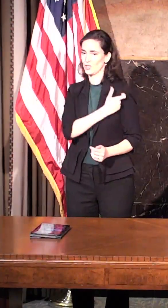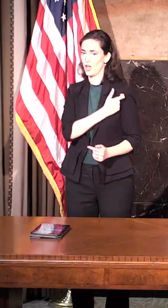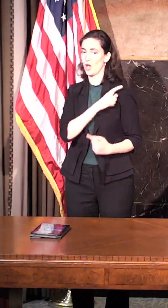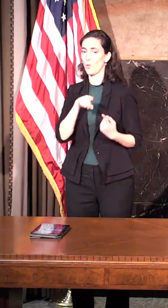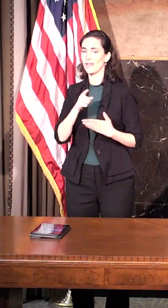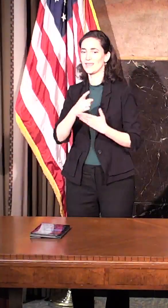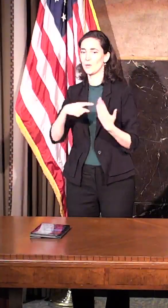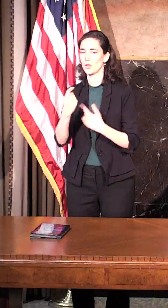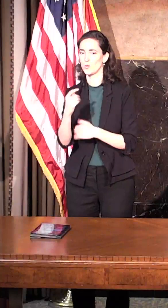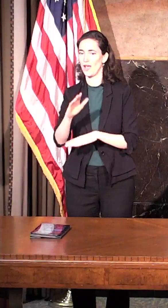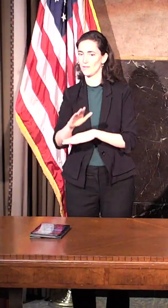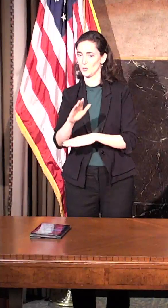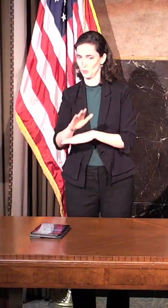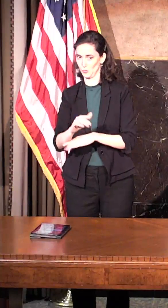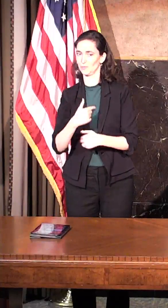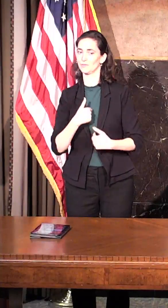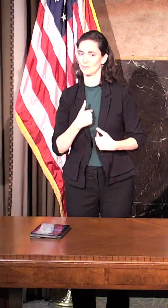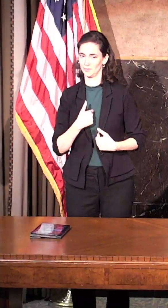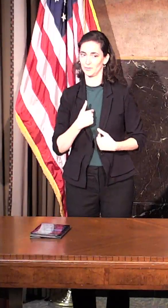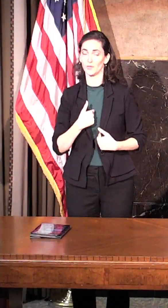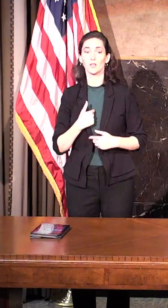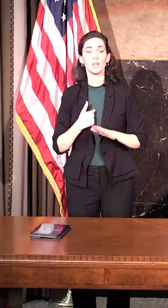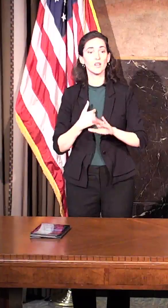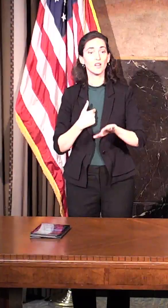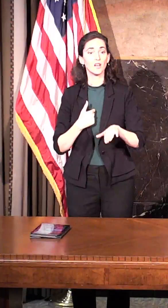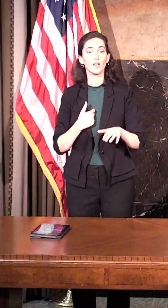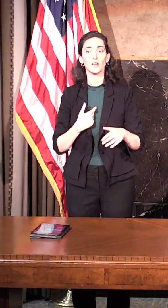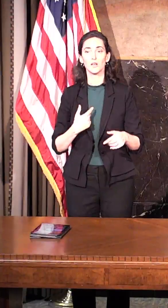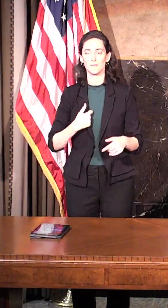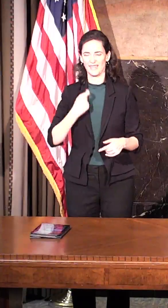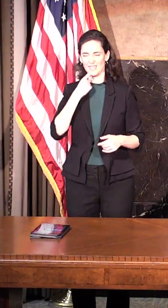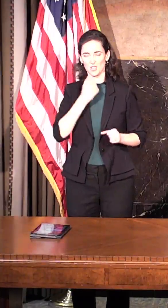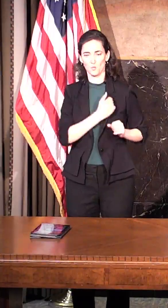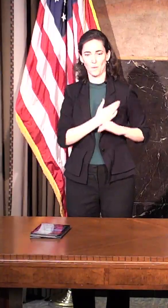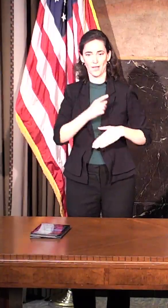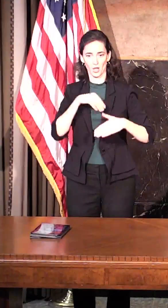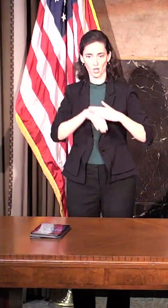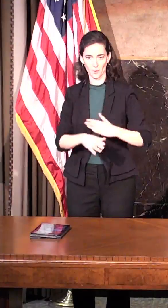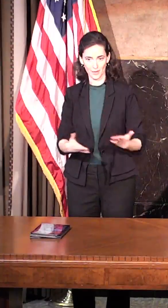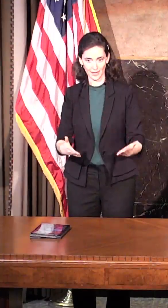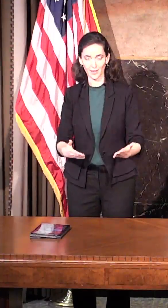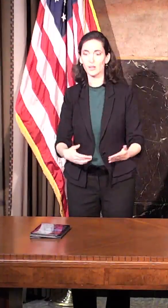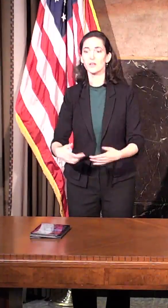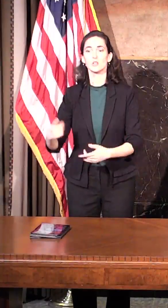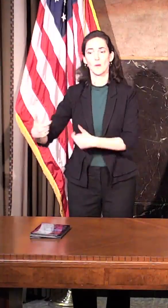next Tuesday afternoon as well. And in fact, as I was preparing to come in here, I received a text message from